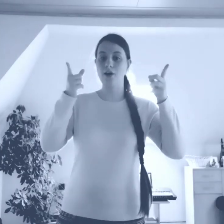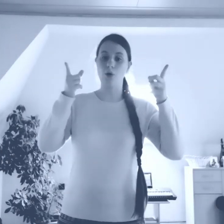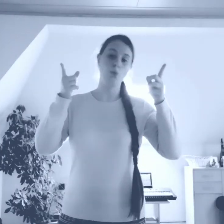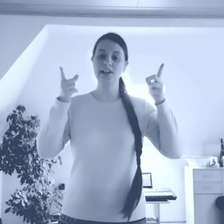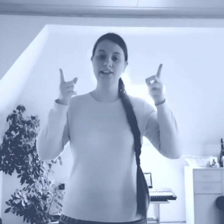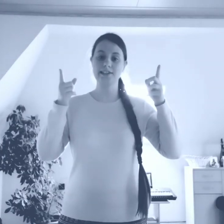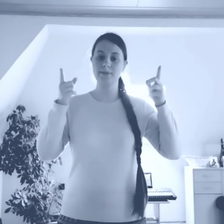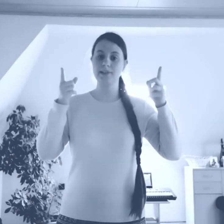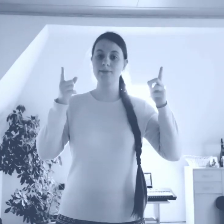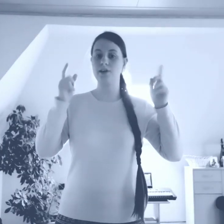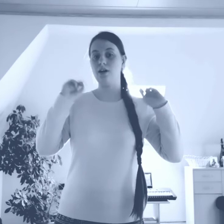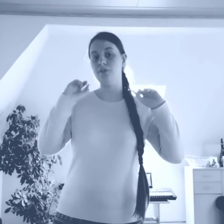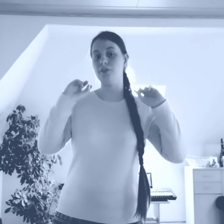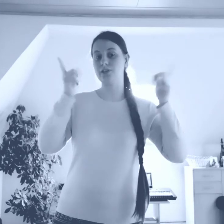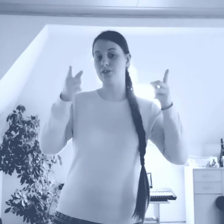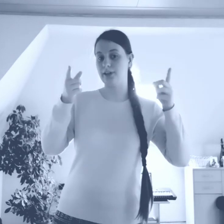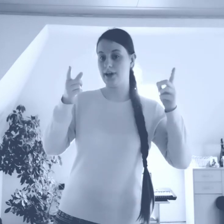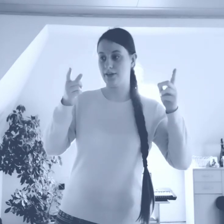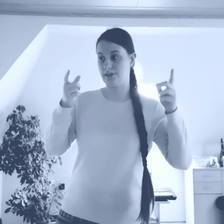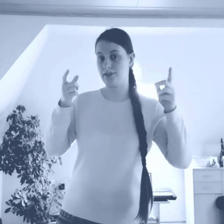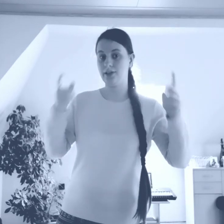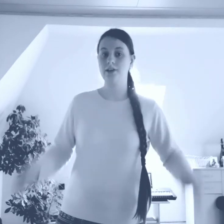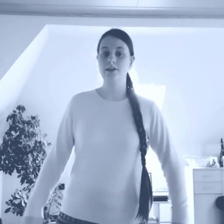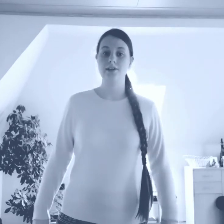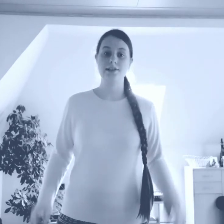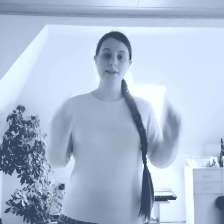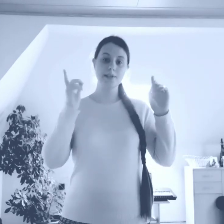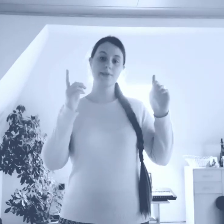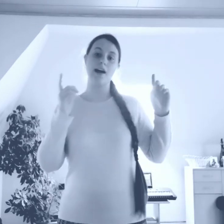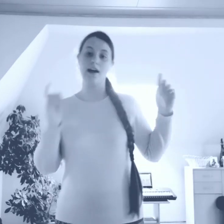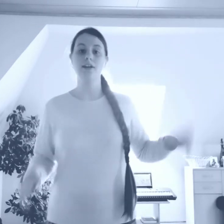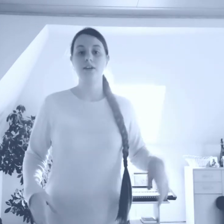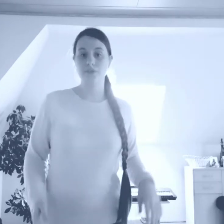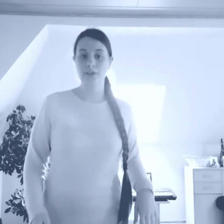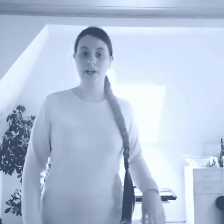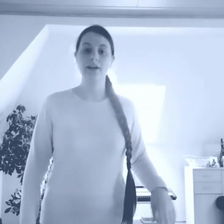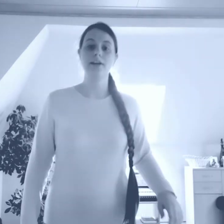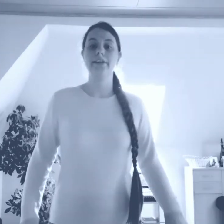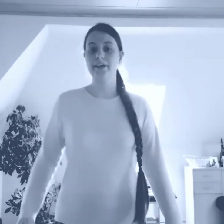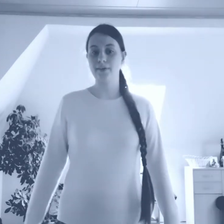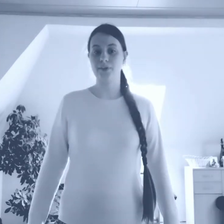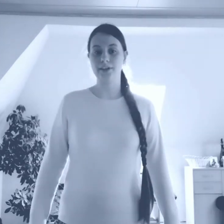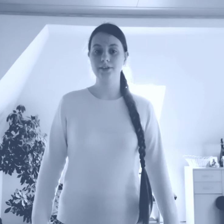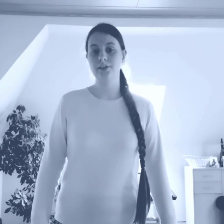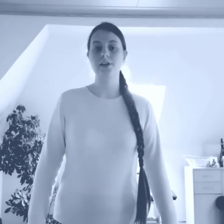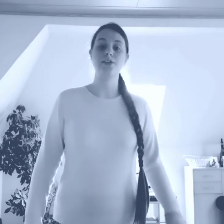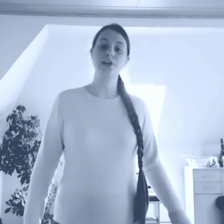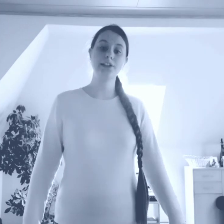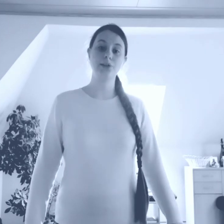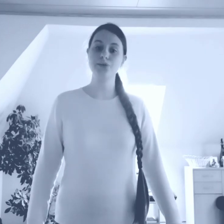what are the symptoms of coronavirus? The symptoms are fever, coughing, a runny nose,